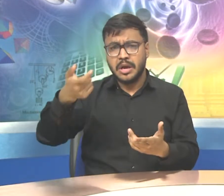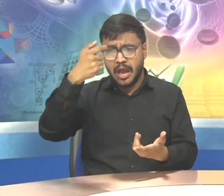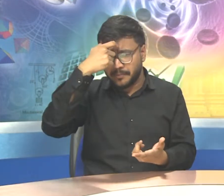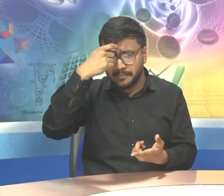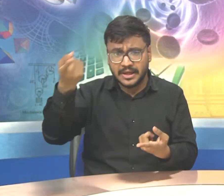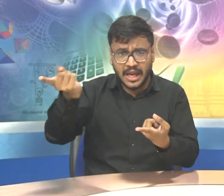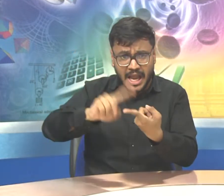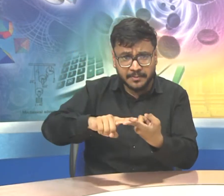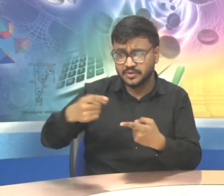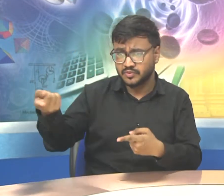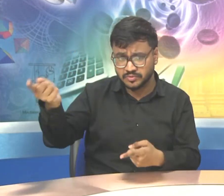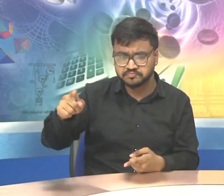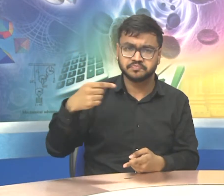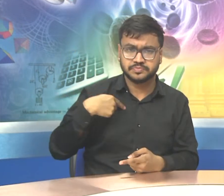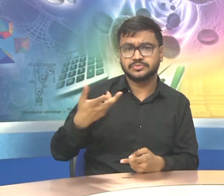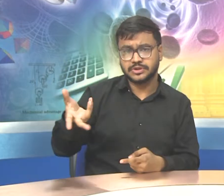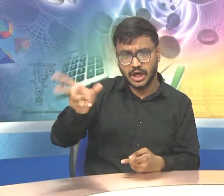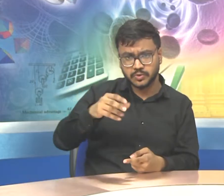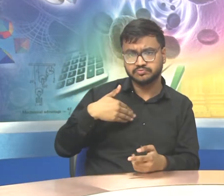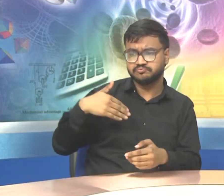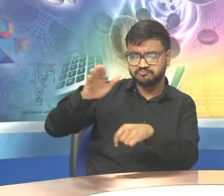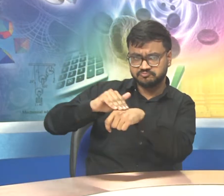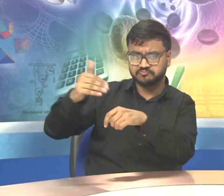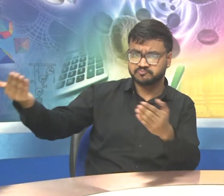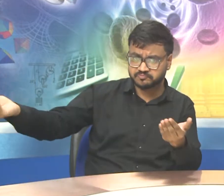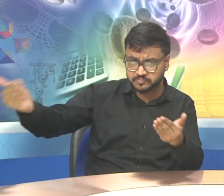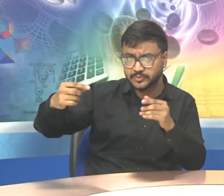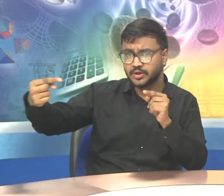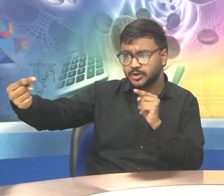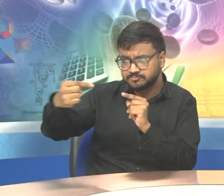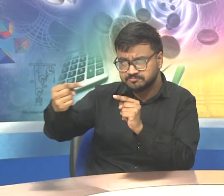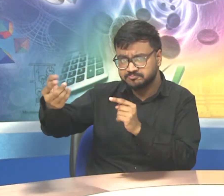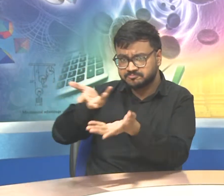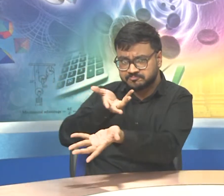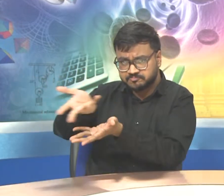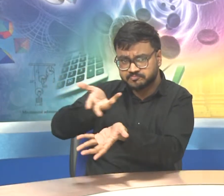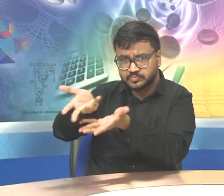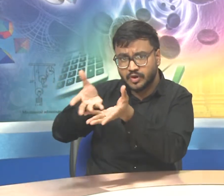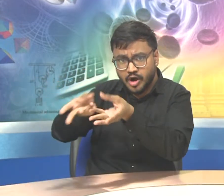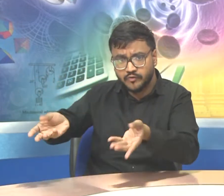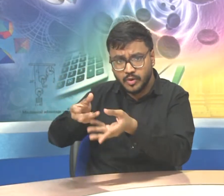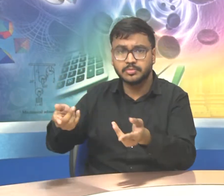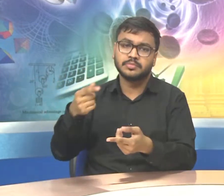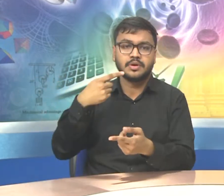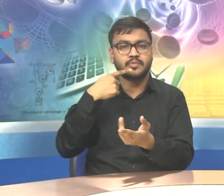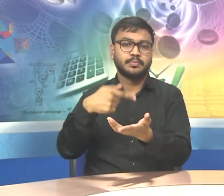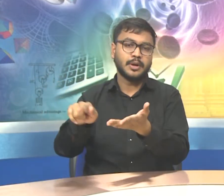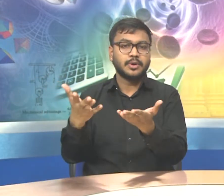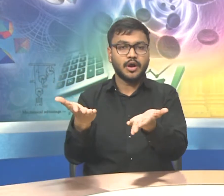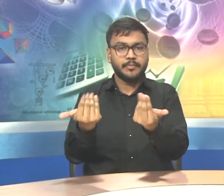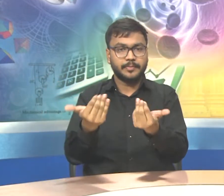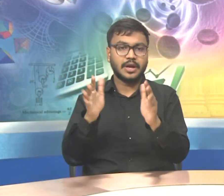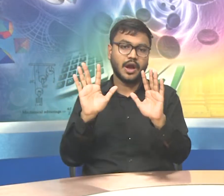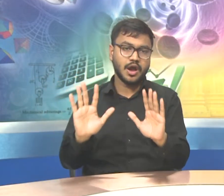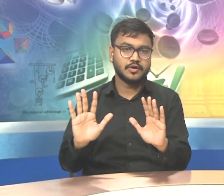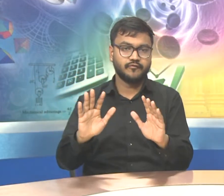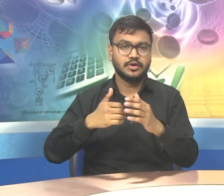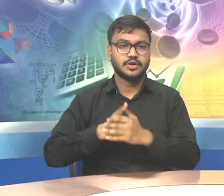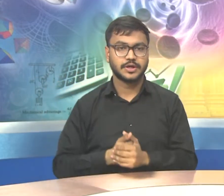and a power to be heard or defended when the charges against him are